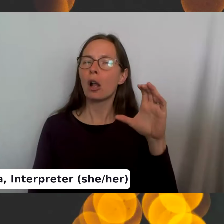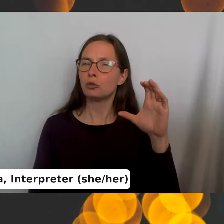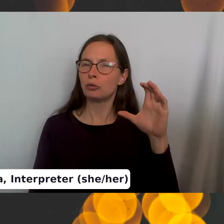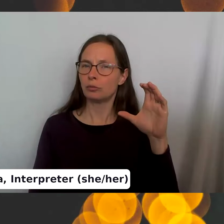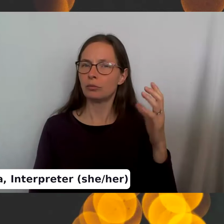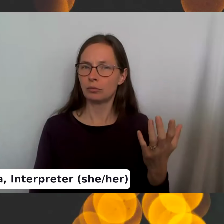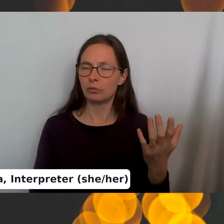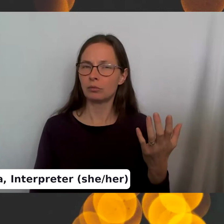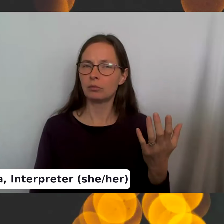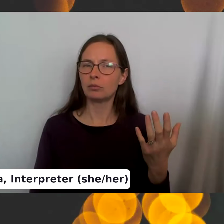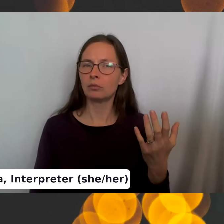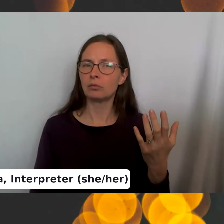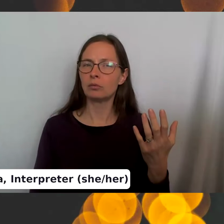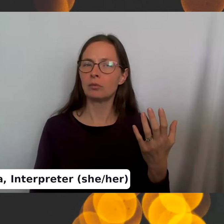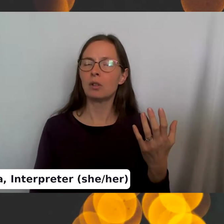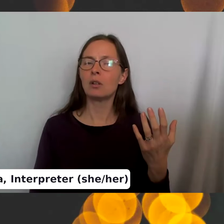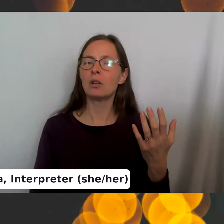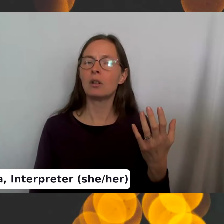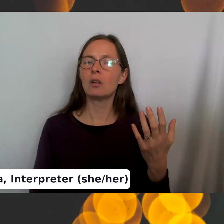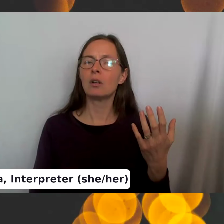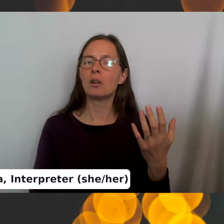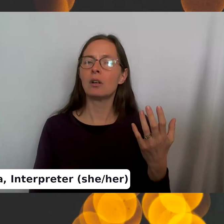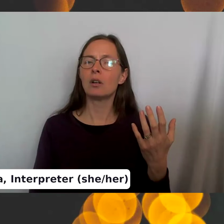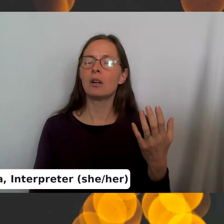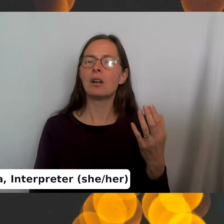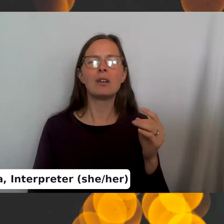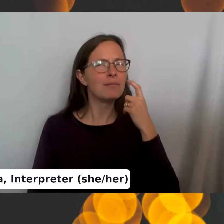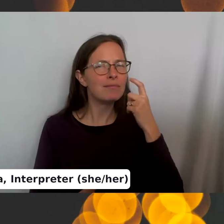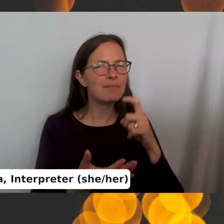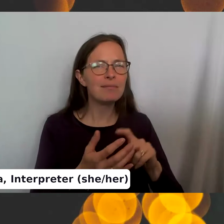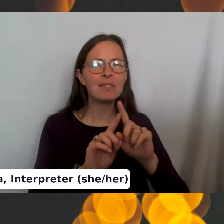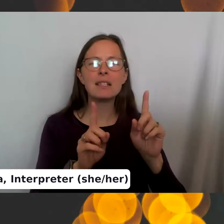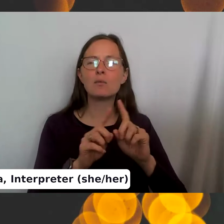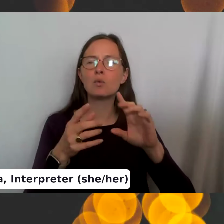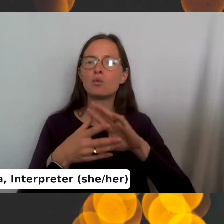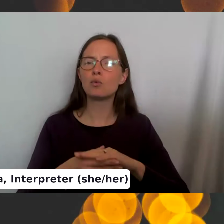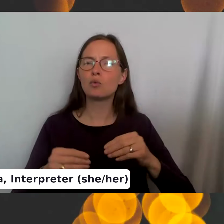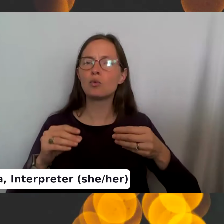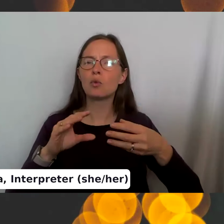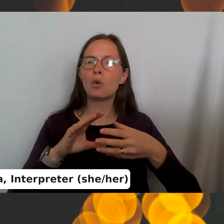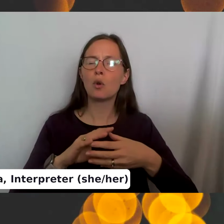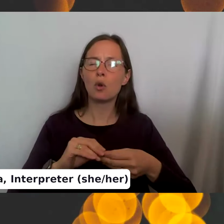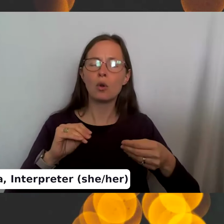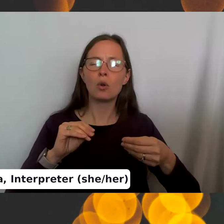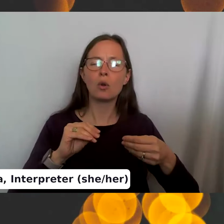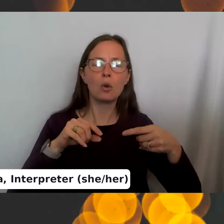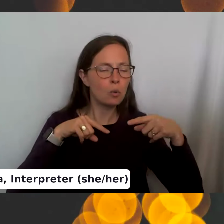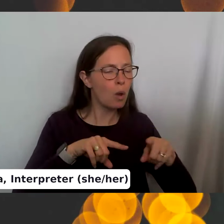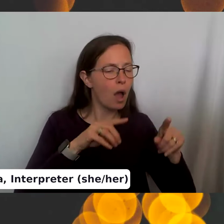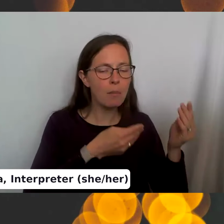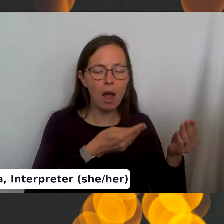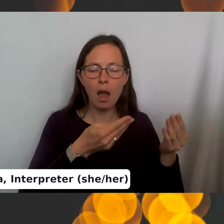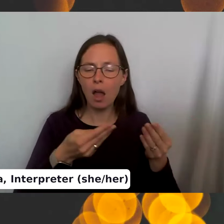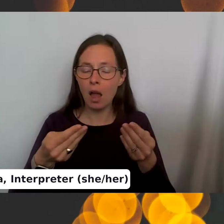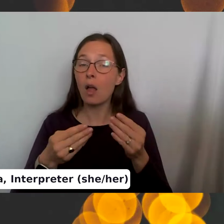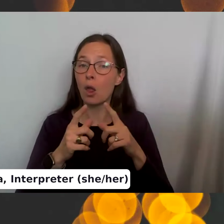And then, those are also, there are sort of stories that along the way, these cards were used for fortune telling tools as well, although we